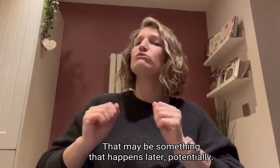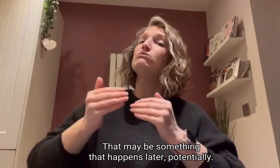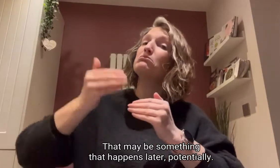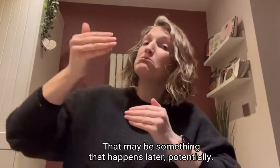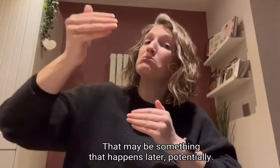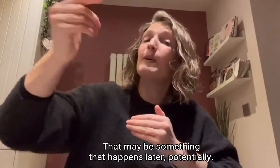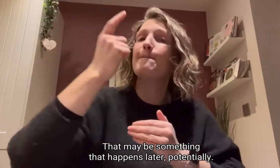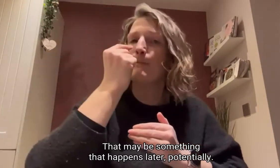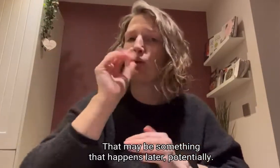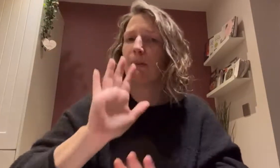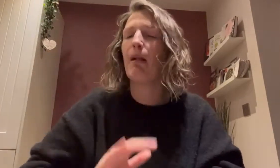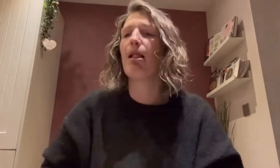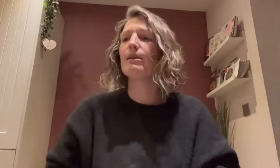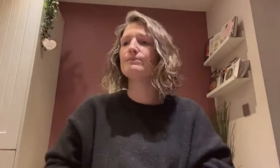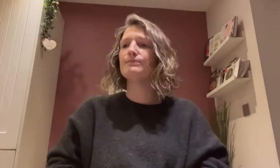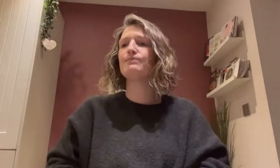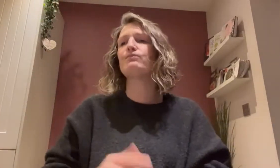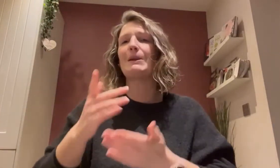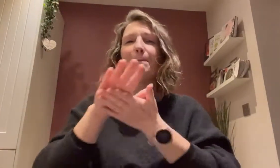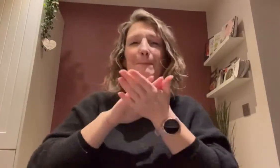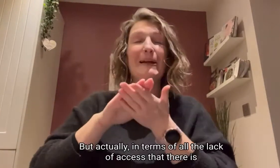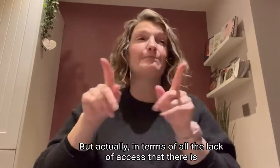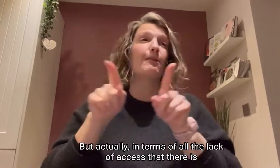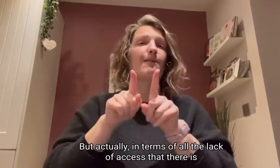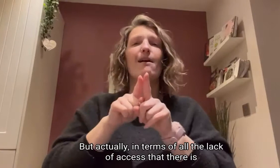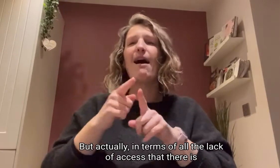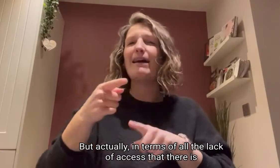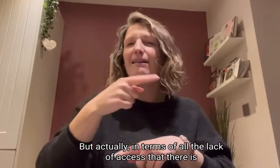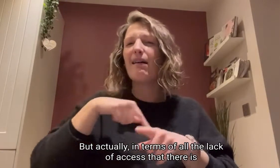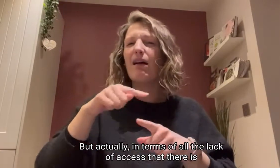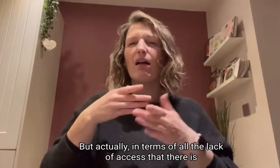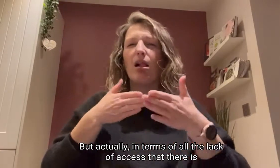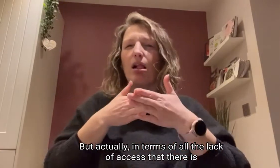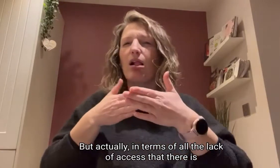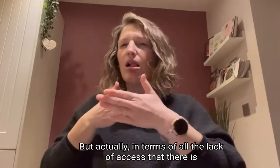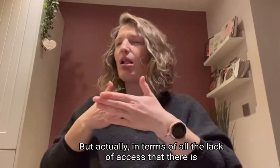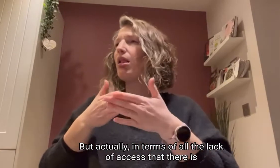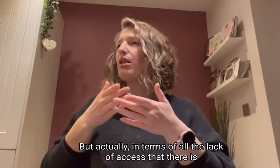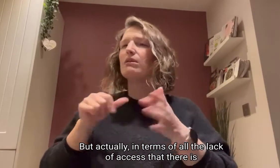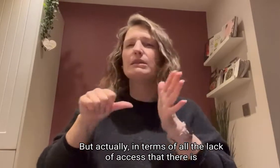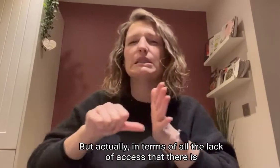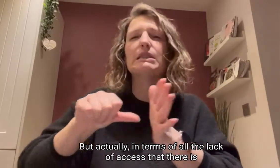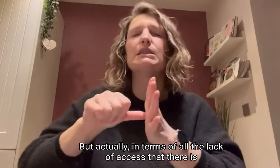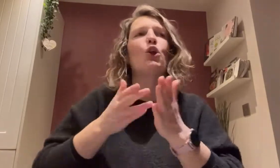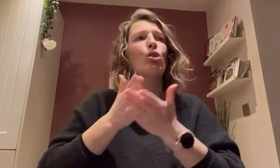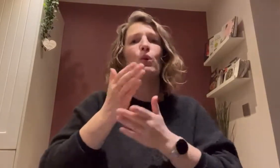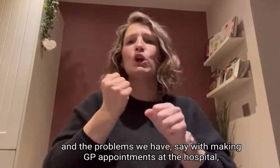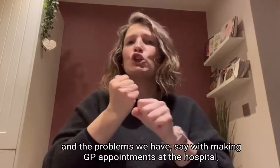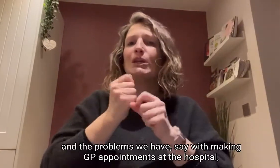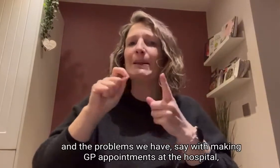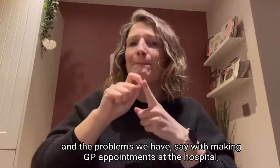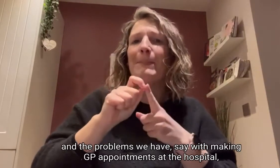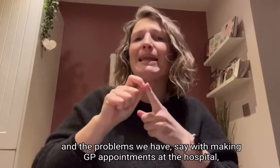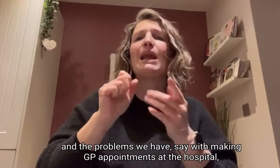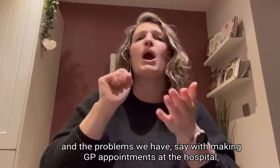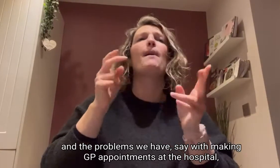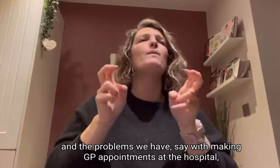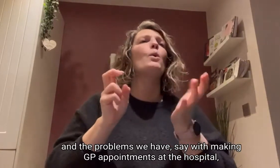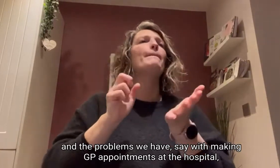later potentially. But actually, in terms of all the lack of access that there is and the problems we have, say, with making